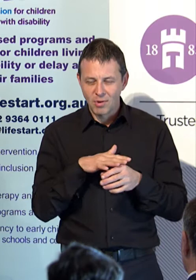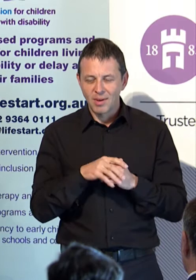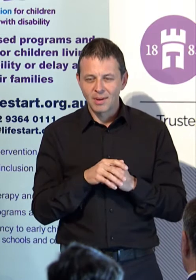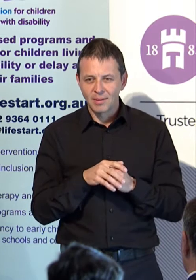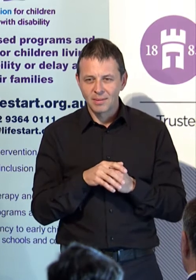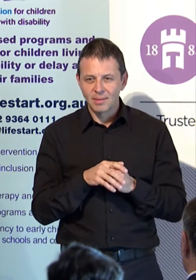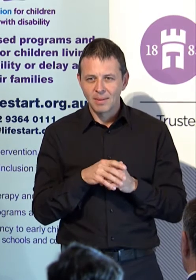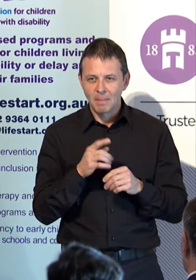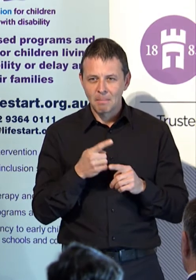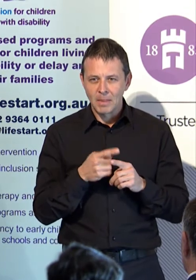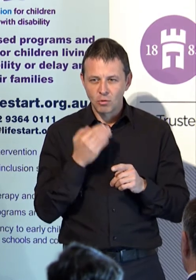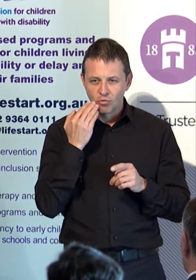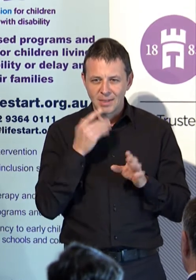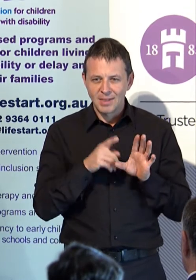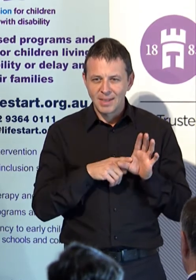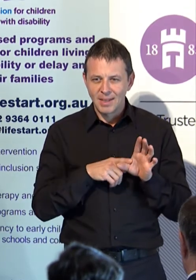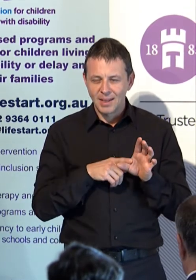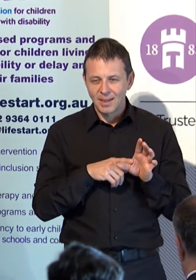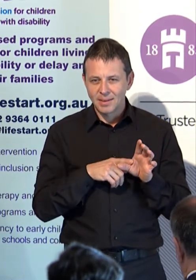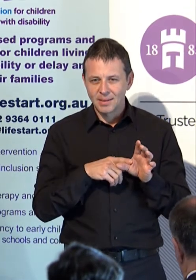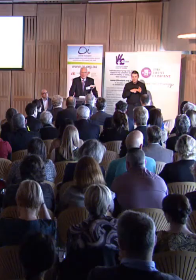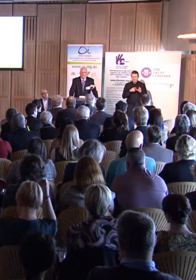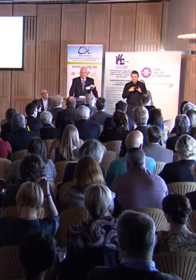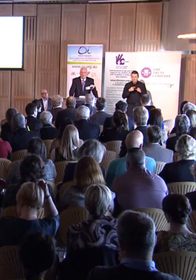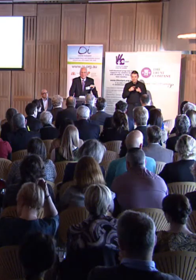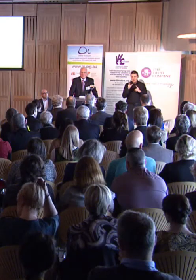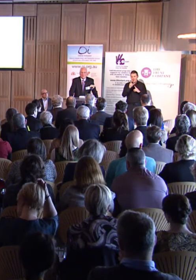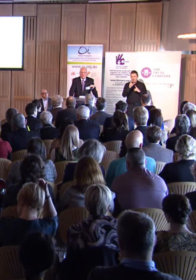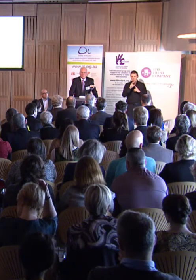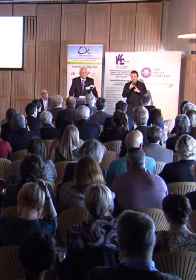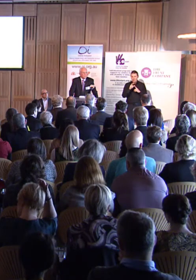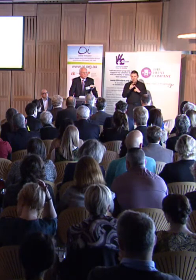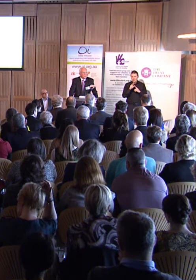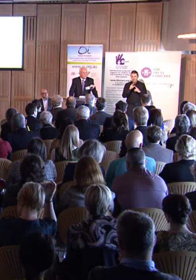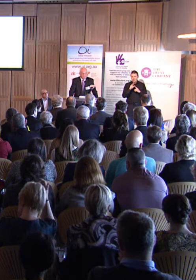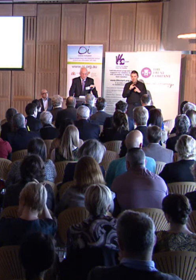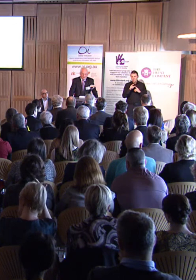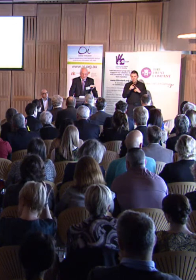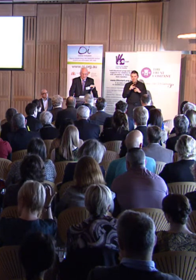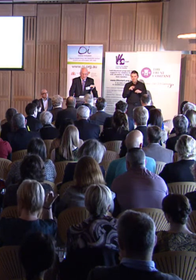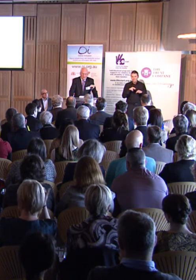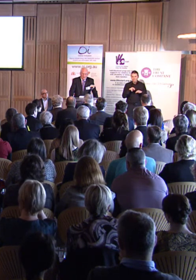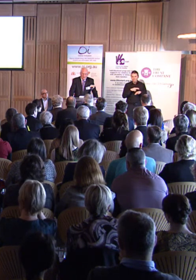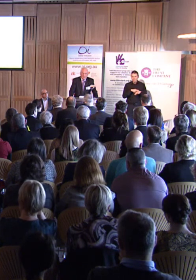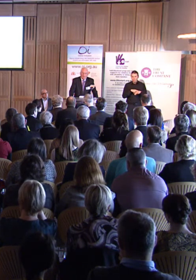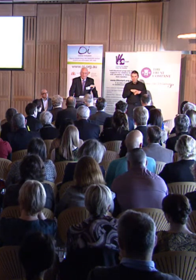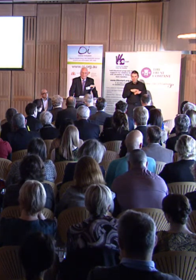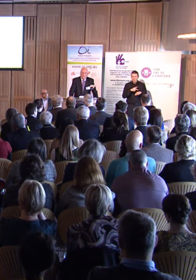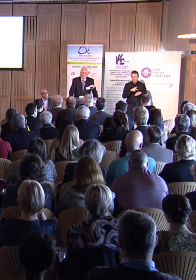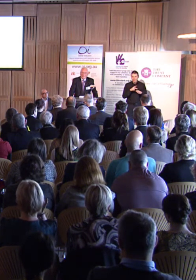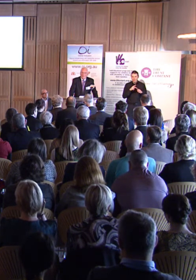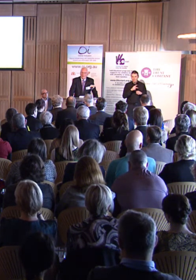course over recent years in Canberra as a federal parliamentarian.